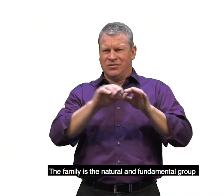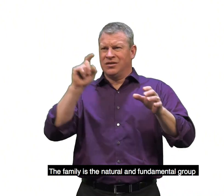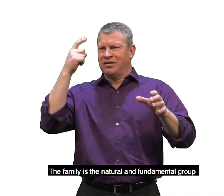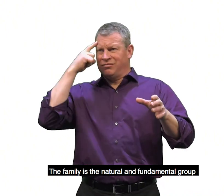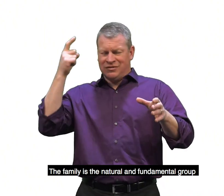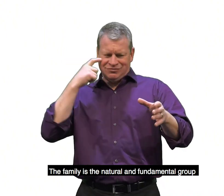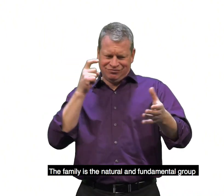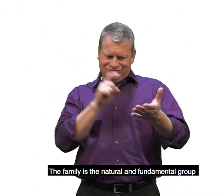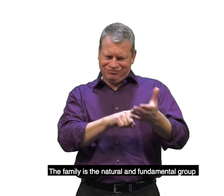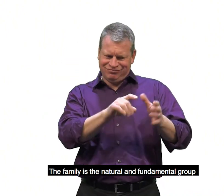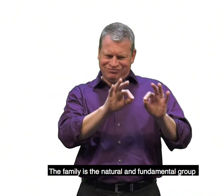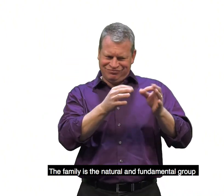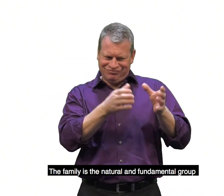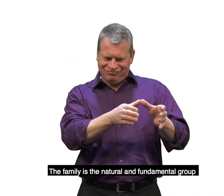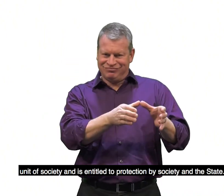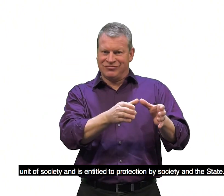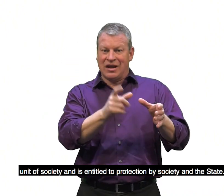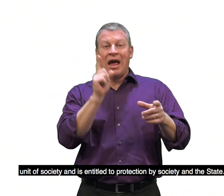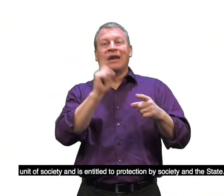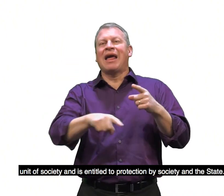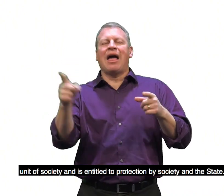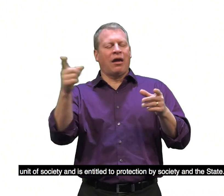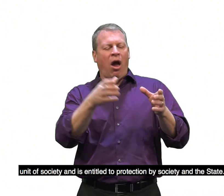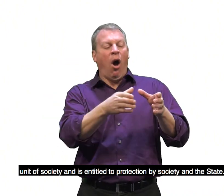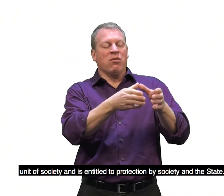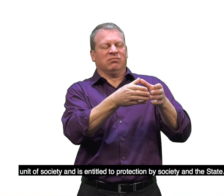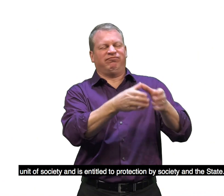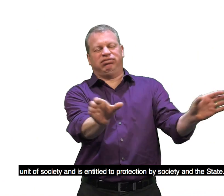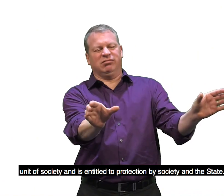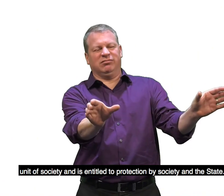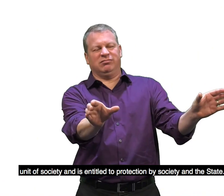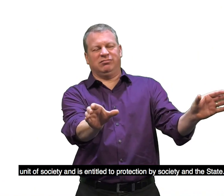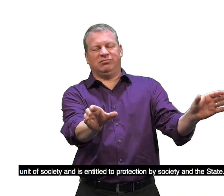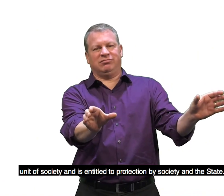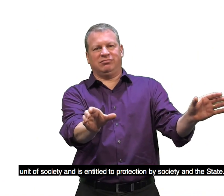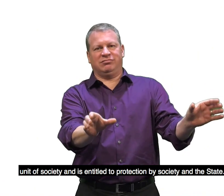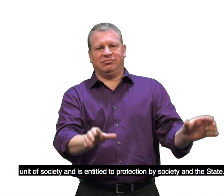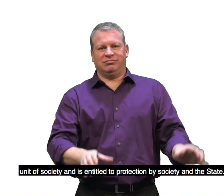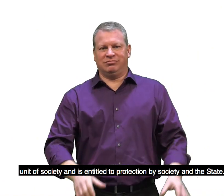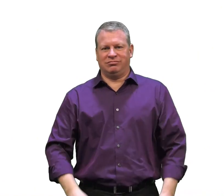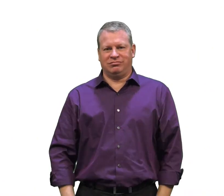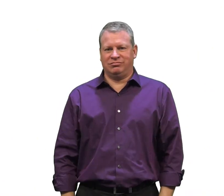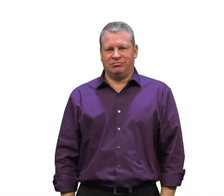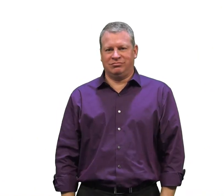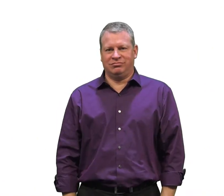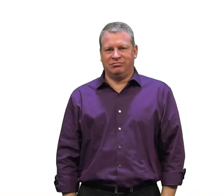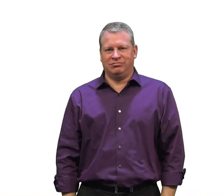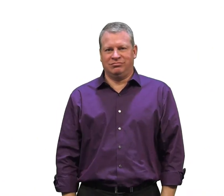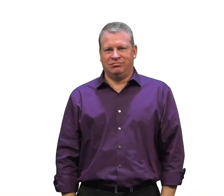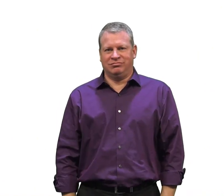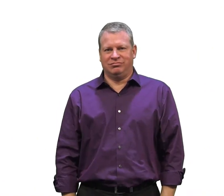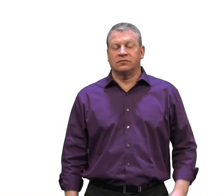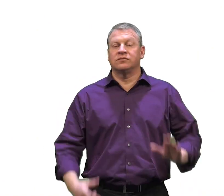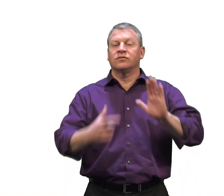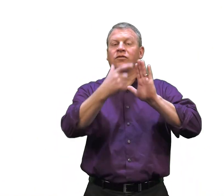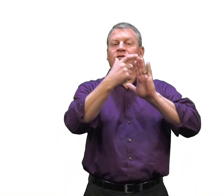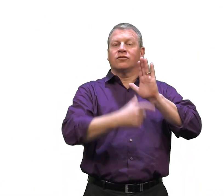natural and fundamental group unit of society and is entitled to protection by society and the state.